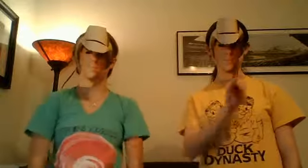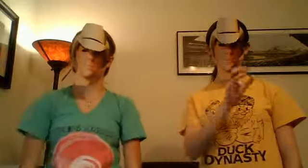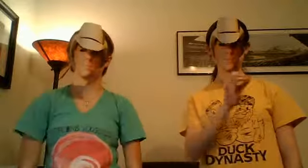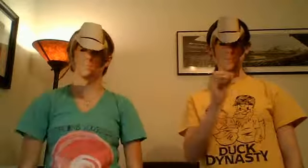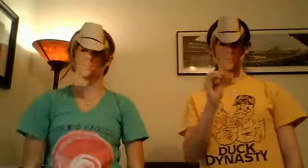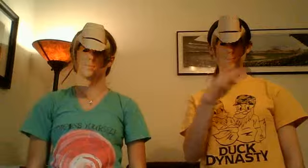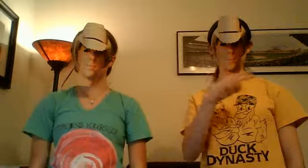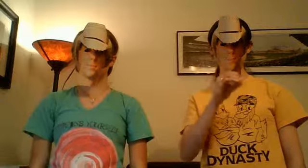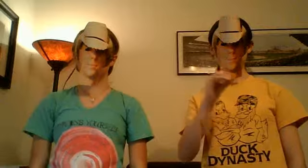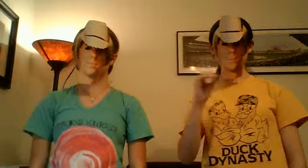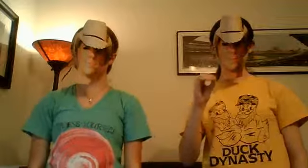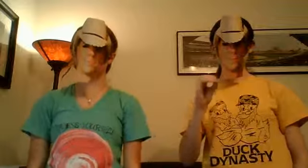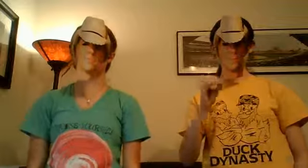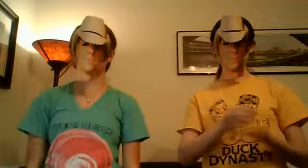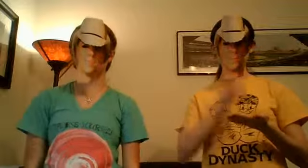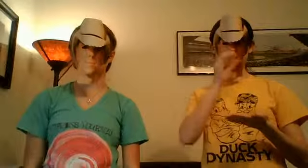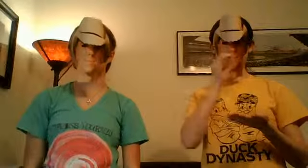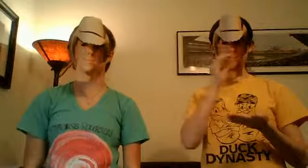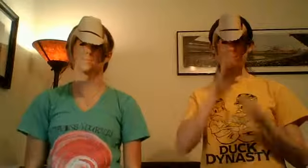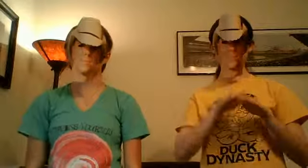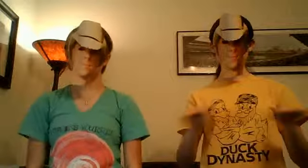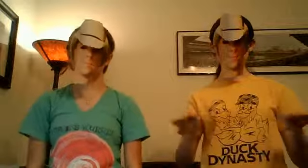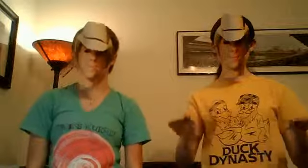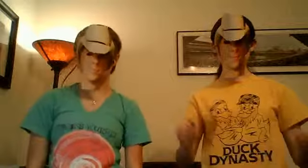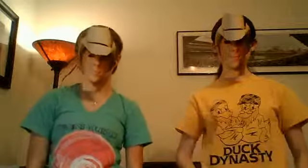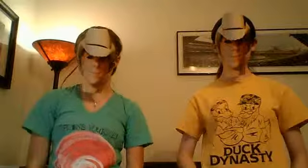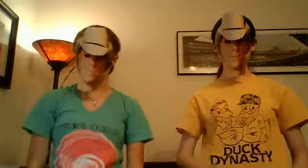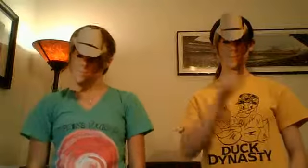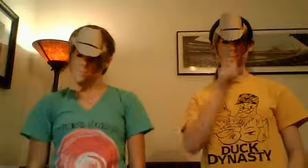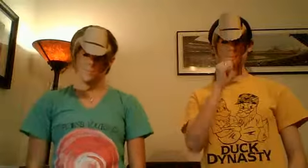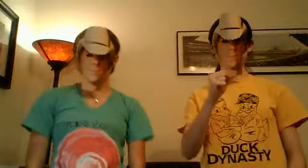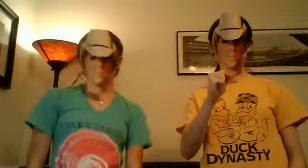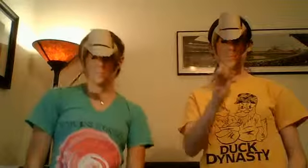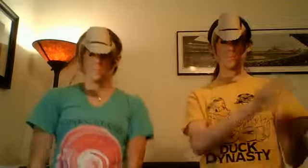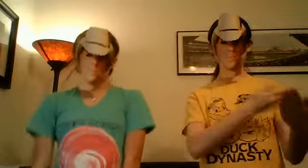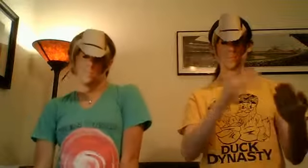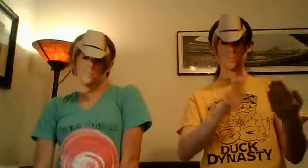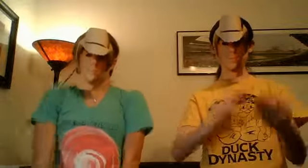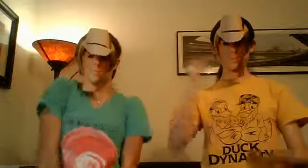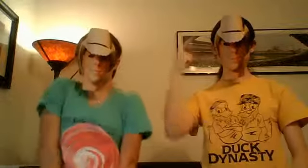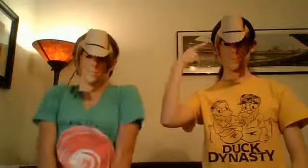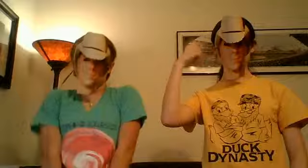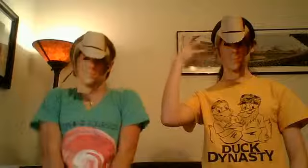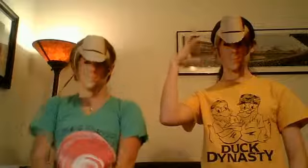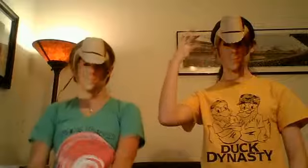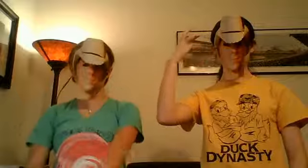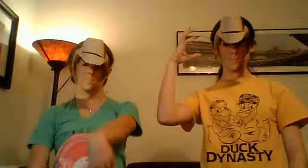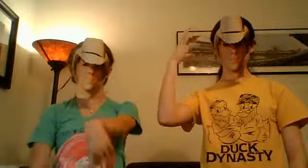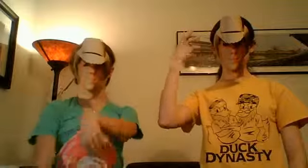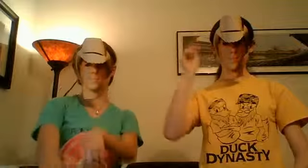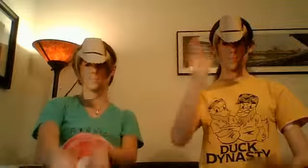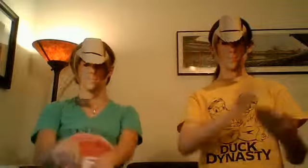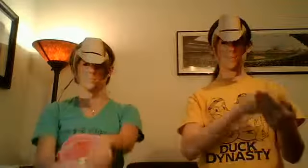a used to bottle on the floorboard, a big song on the radio.